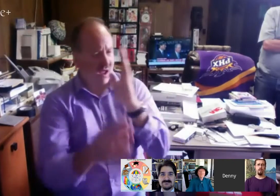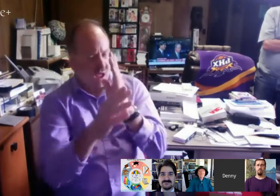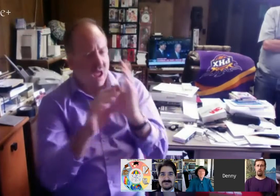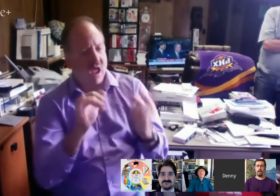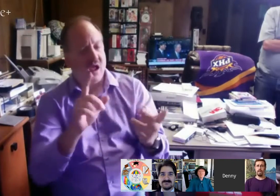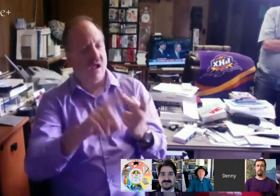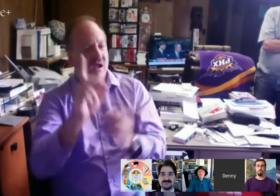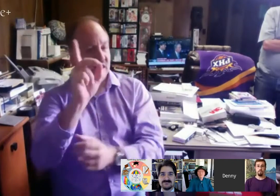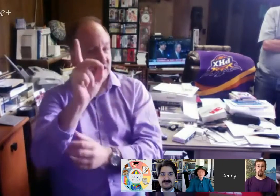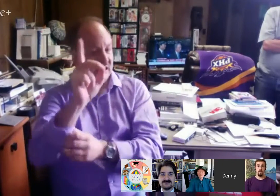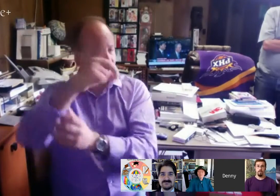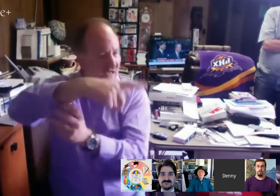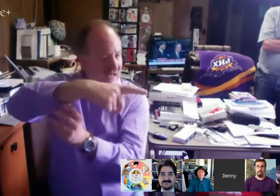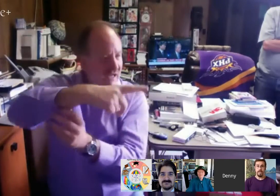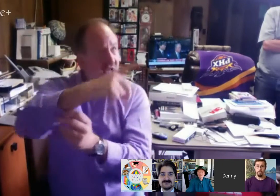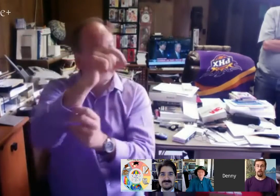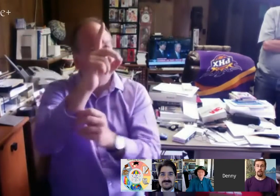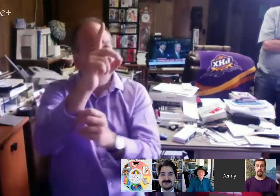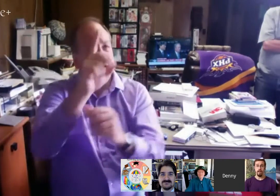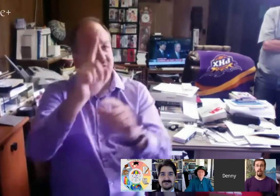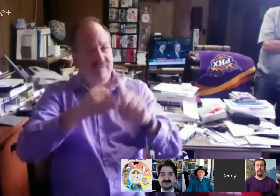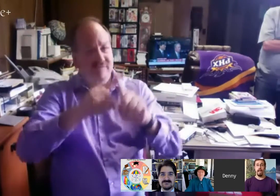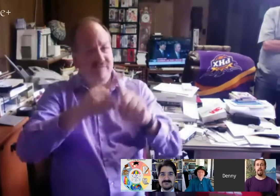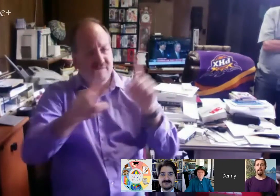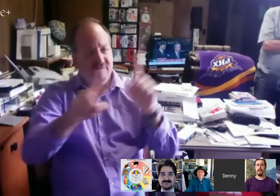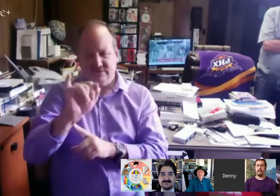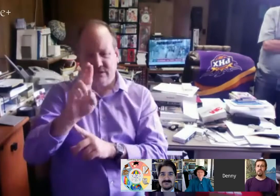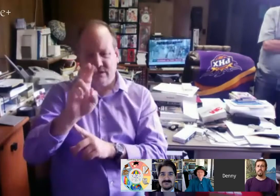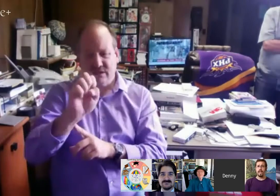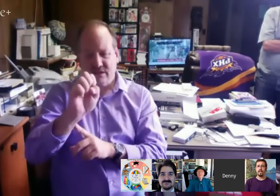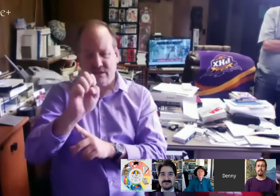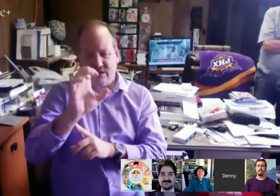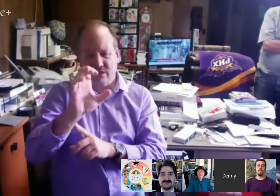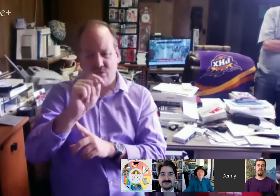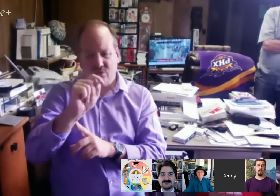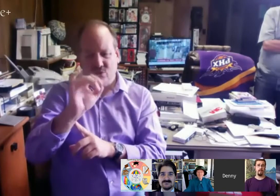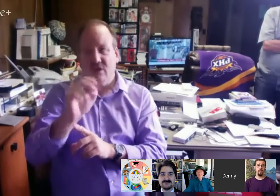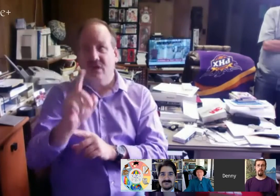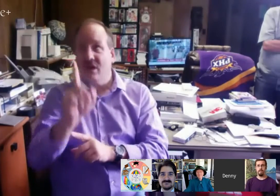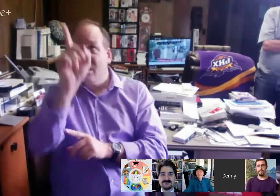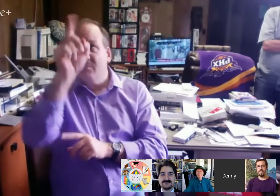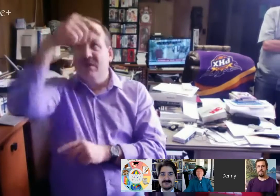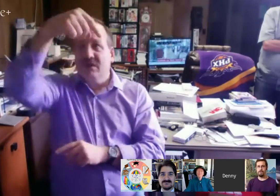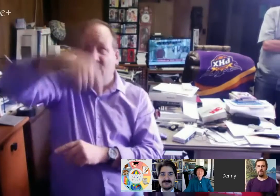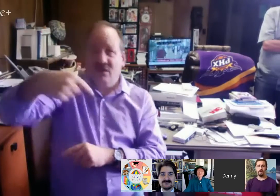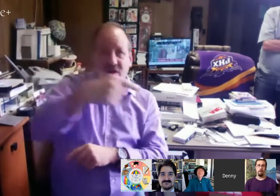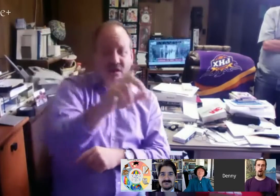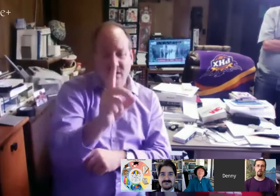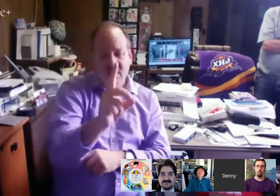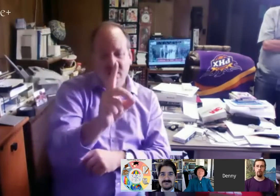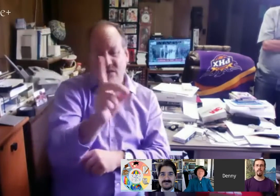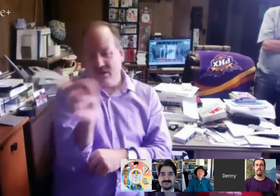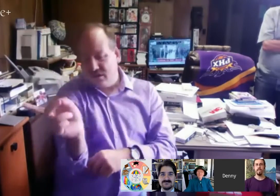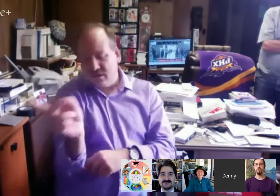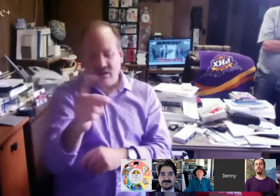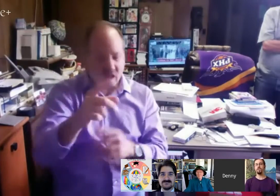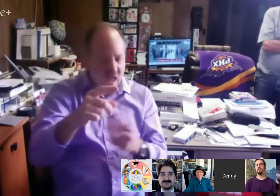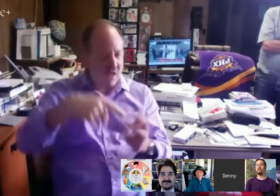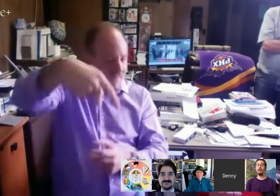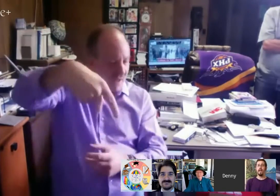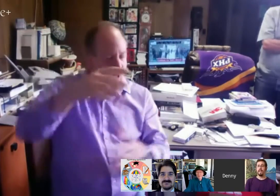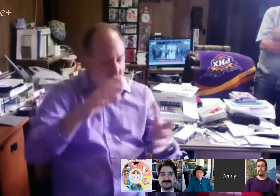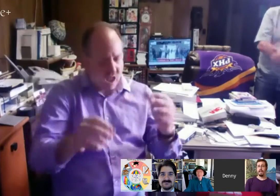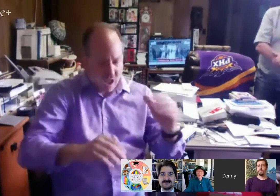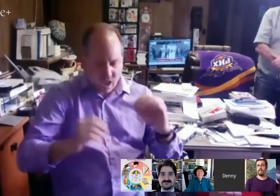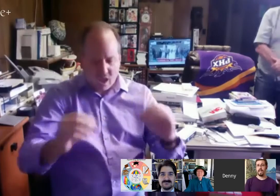and writing and sign writing, and to understand the different palm orientations,